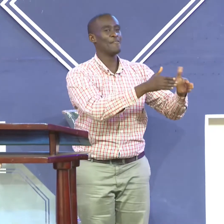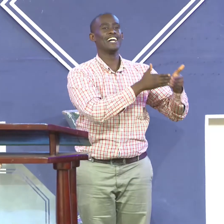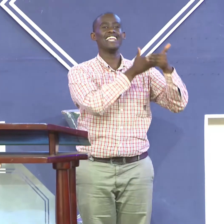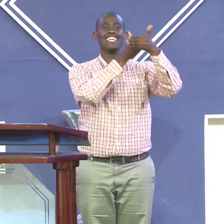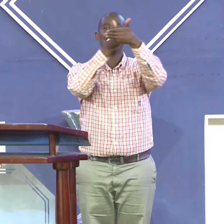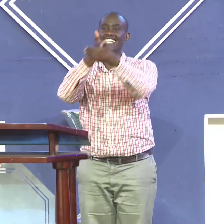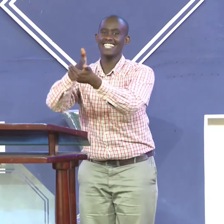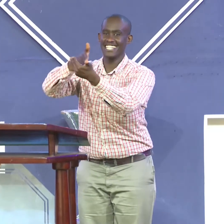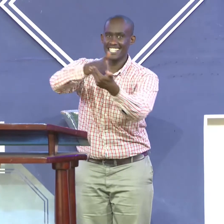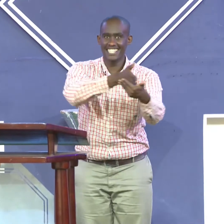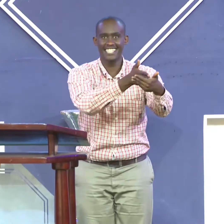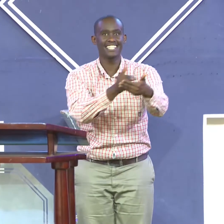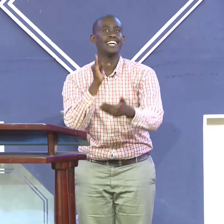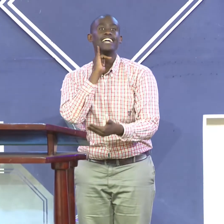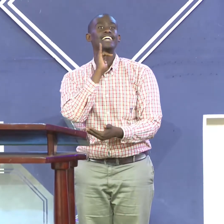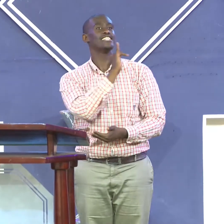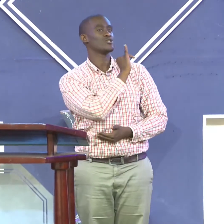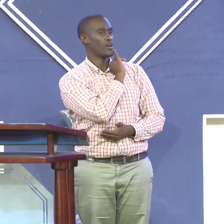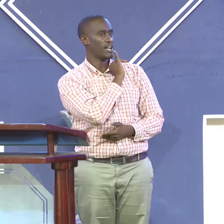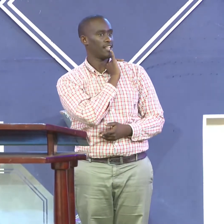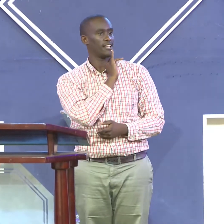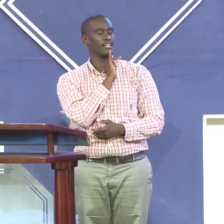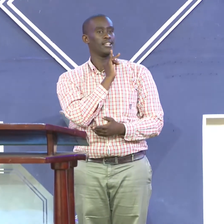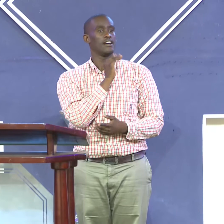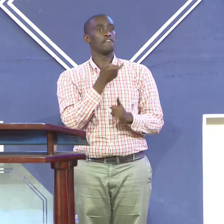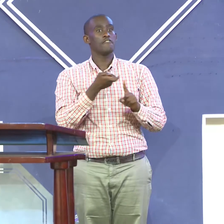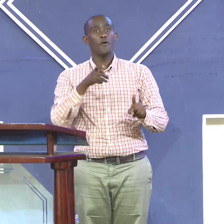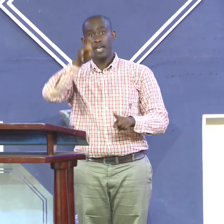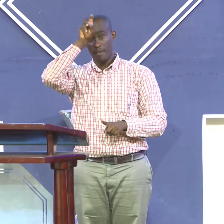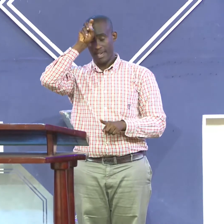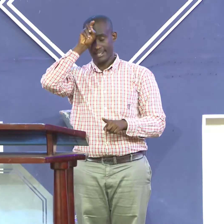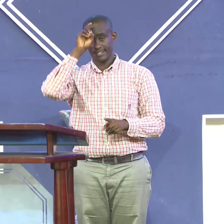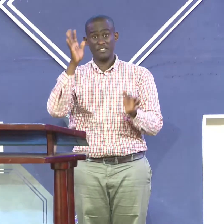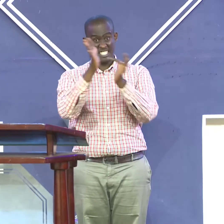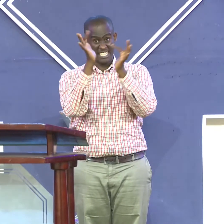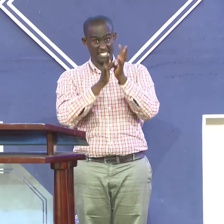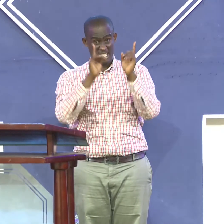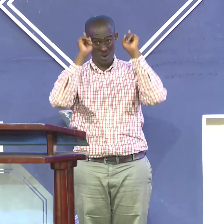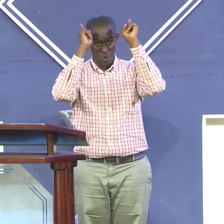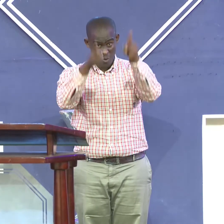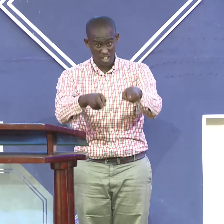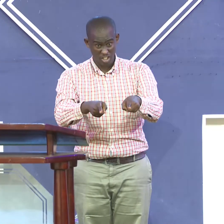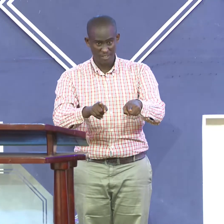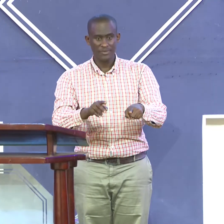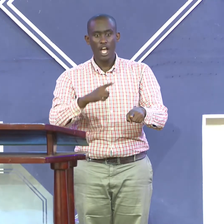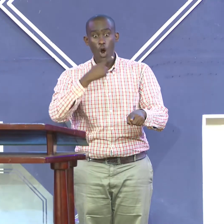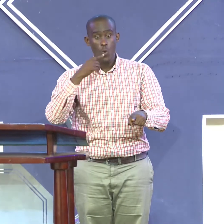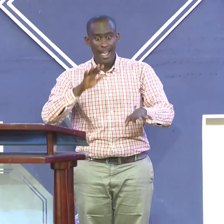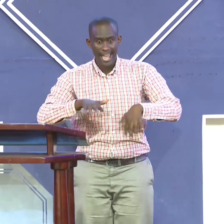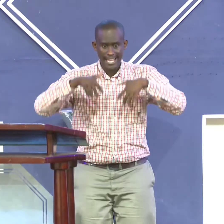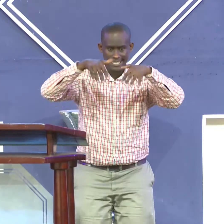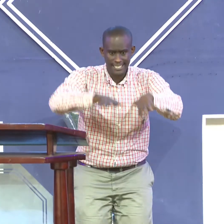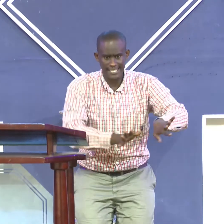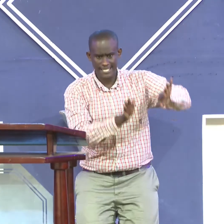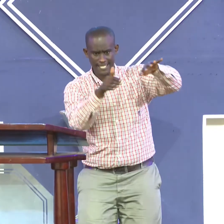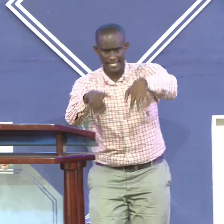who led Israel right from Egypt. When he reached the Red Sea, he commanded